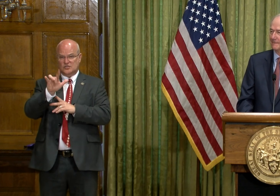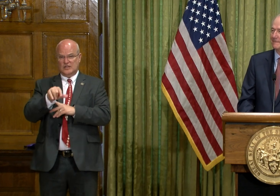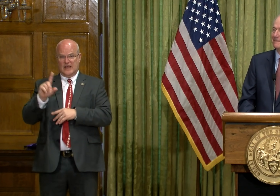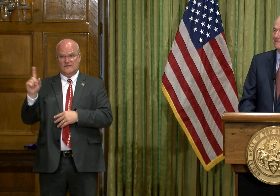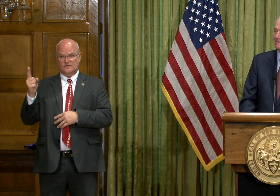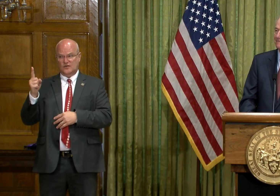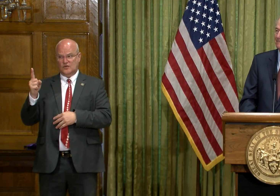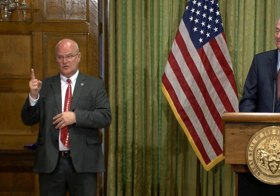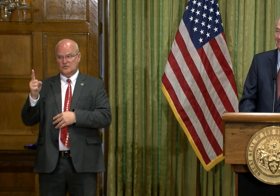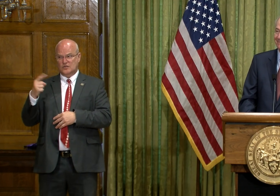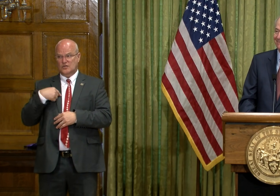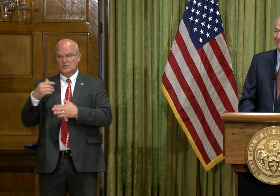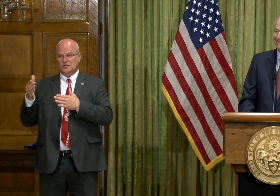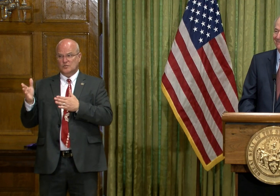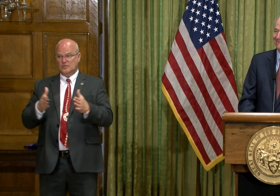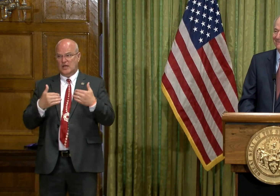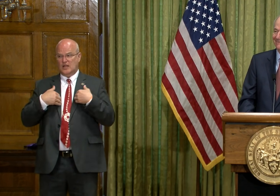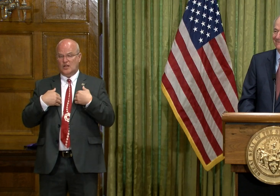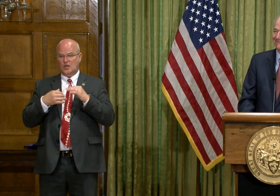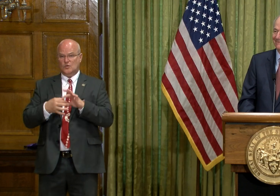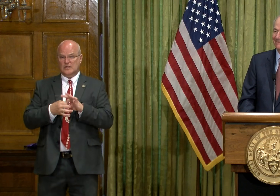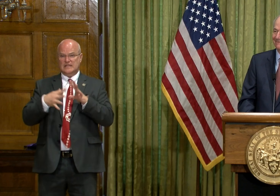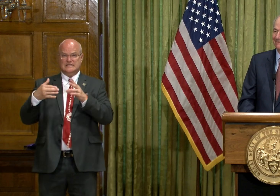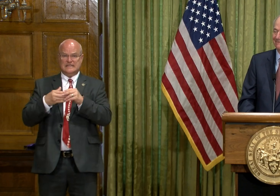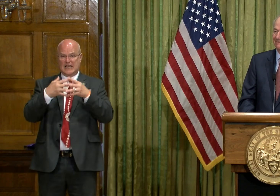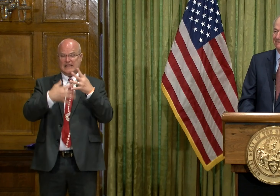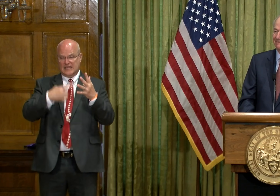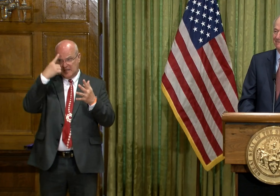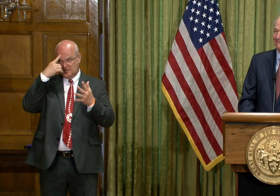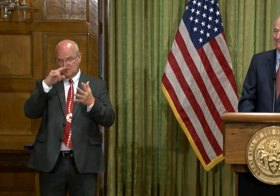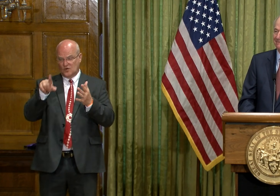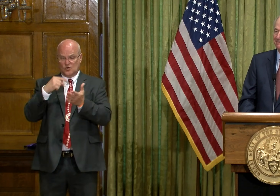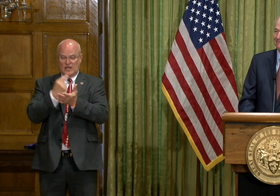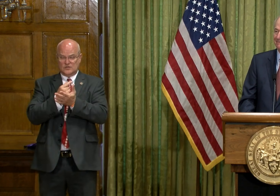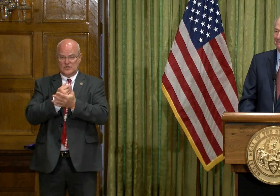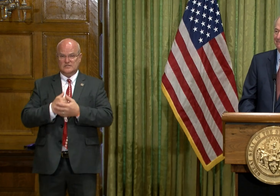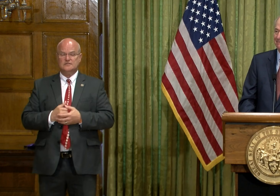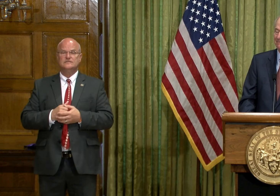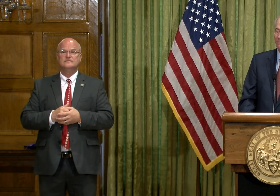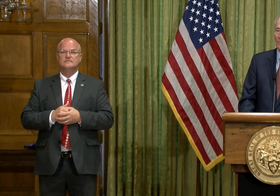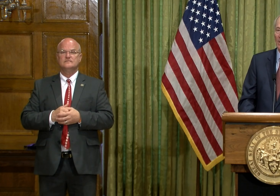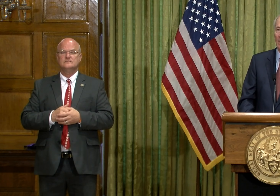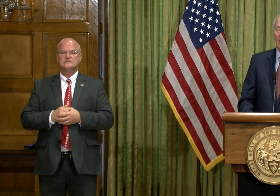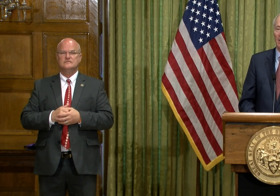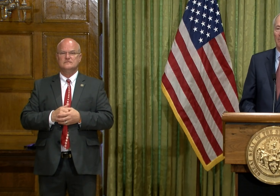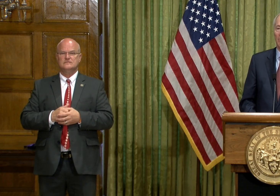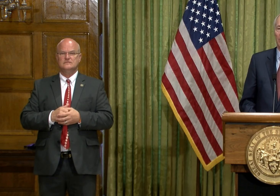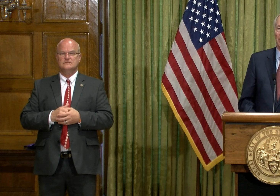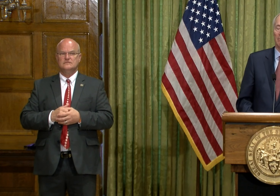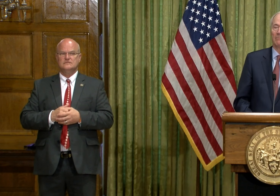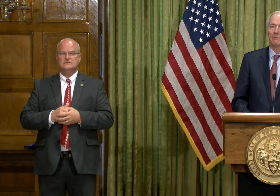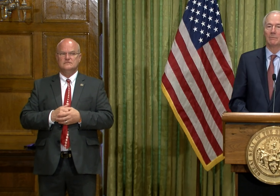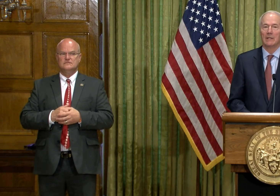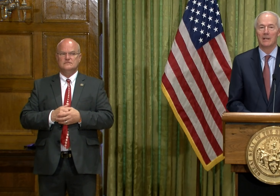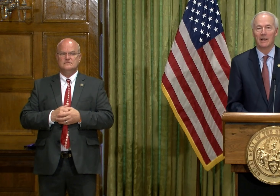July 1st. Do you plan on releasing guidelines for graduations?